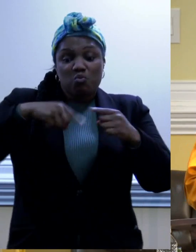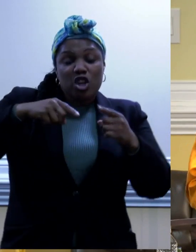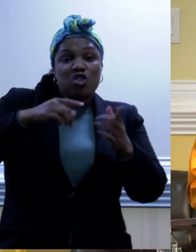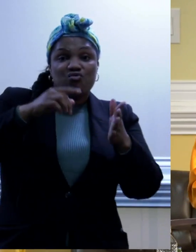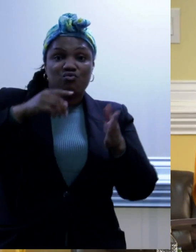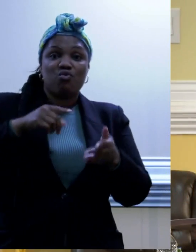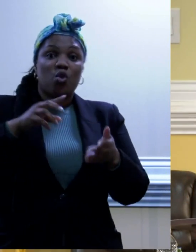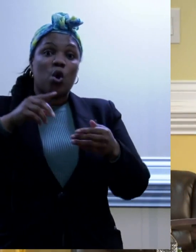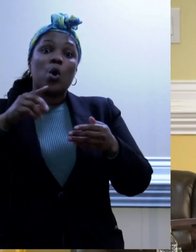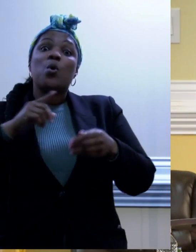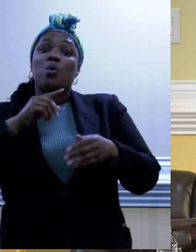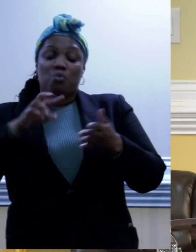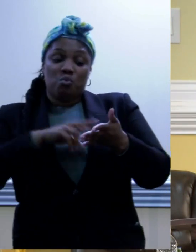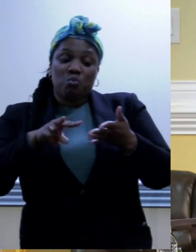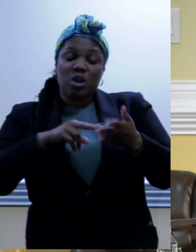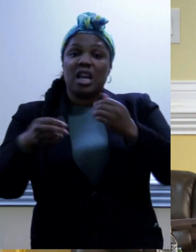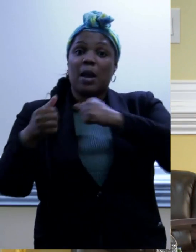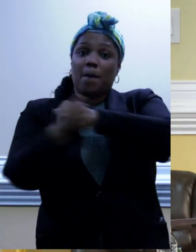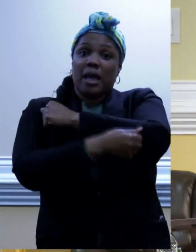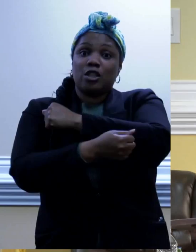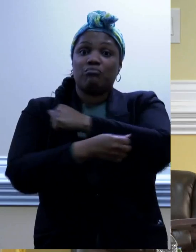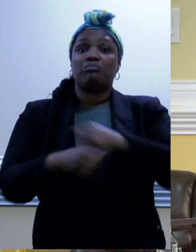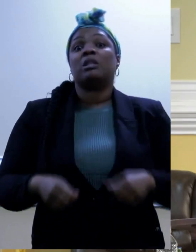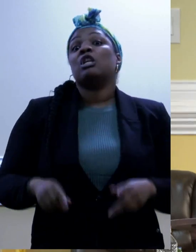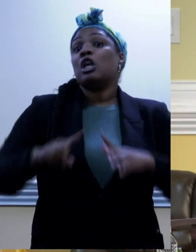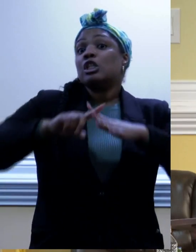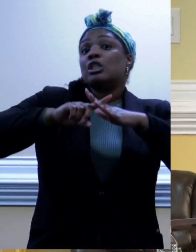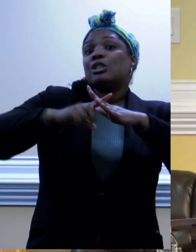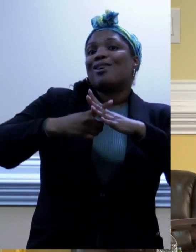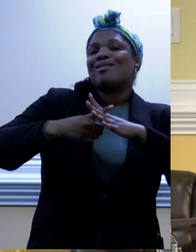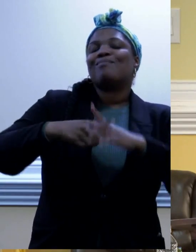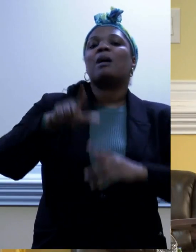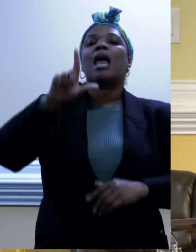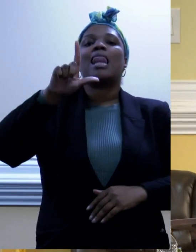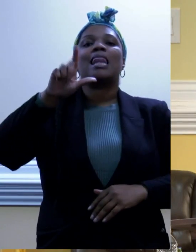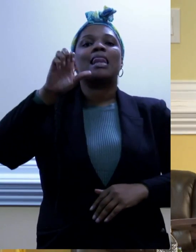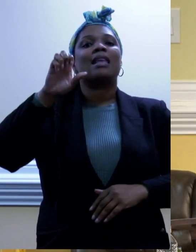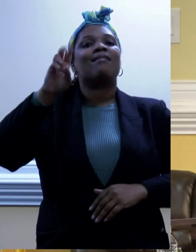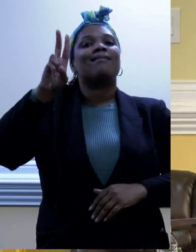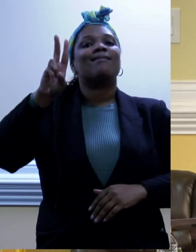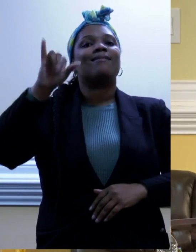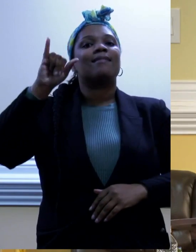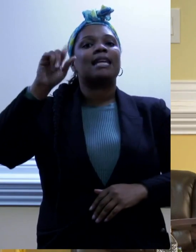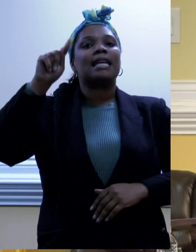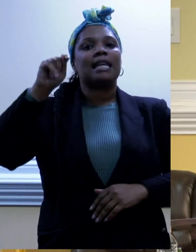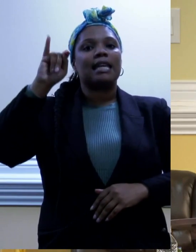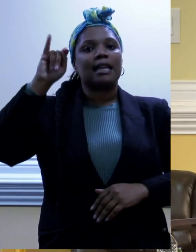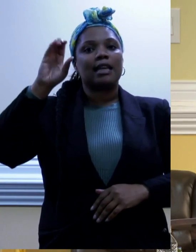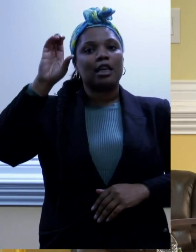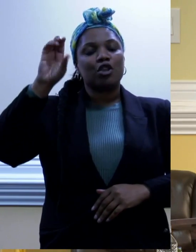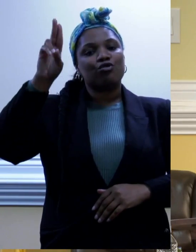start this in the 23rd chapter of Leviticus. Leviticus chapter 23.